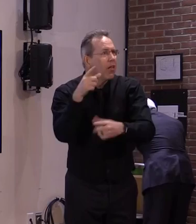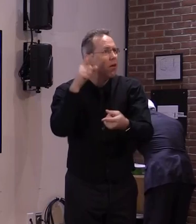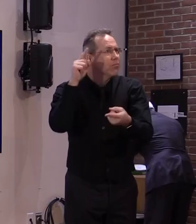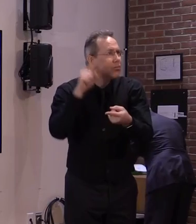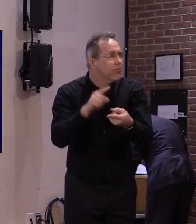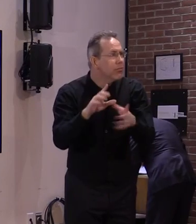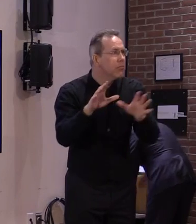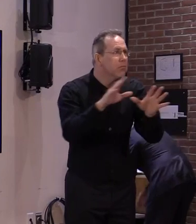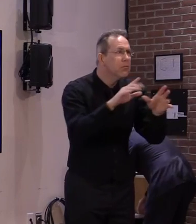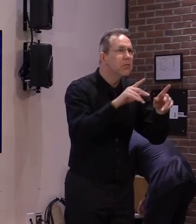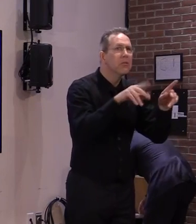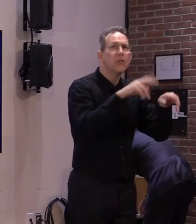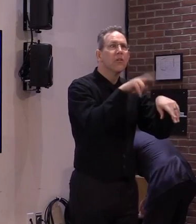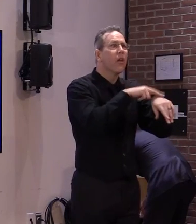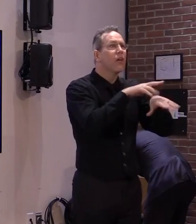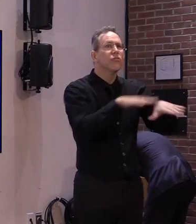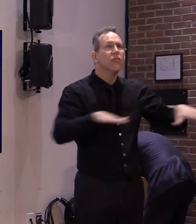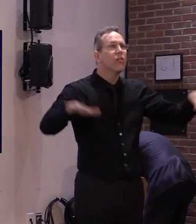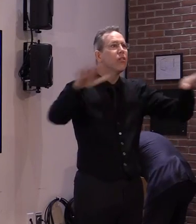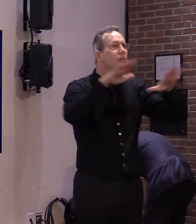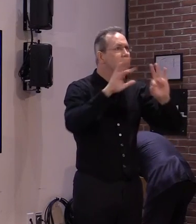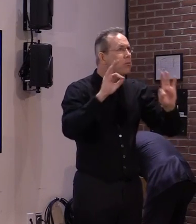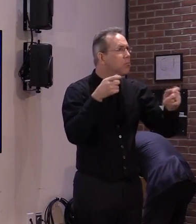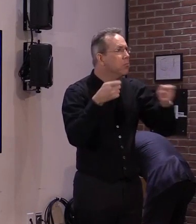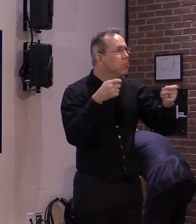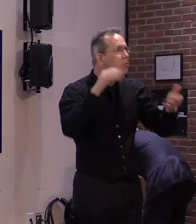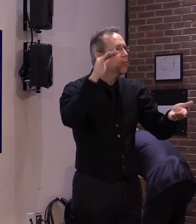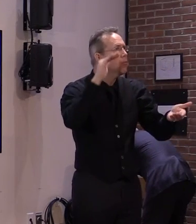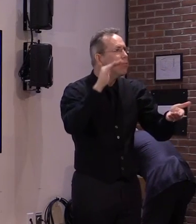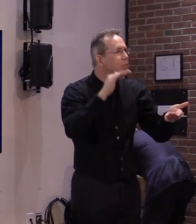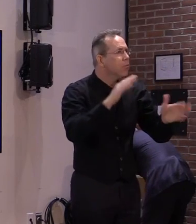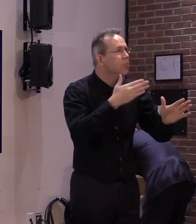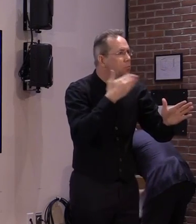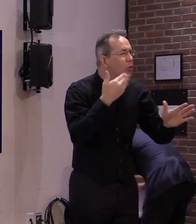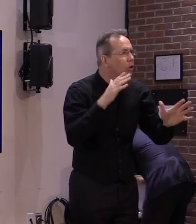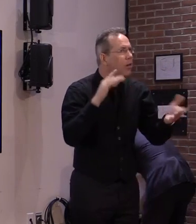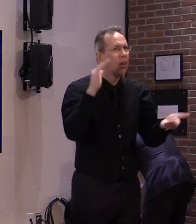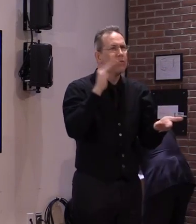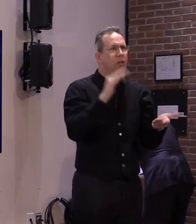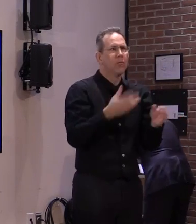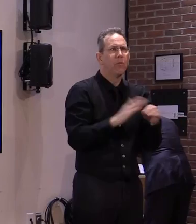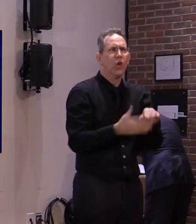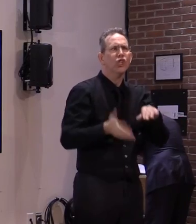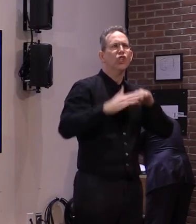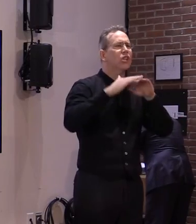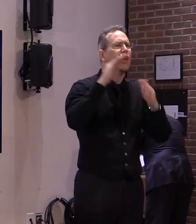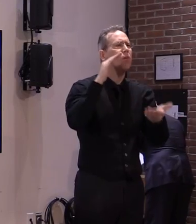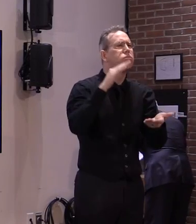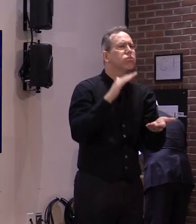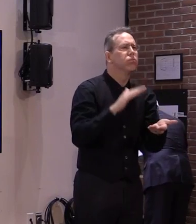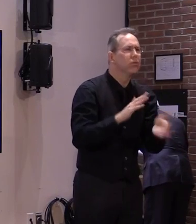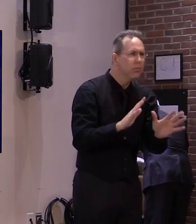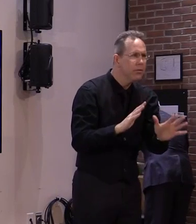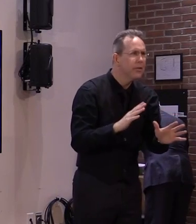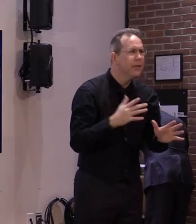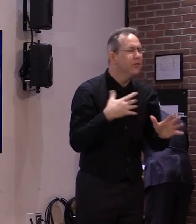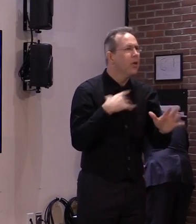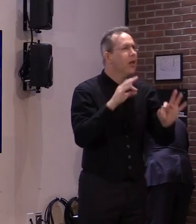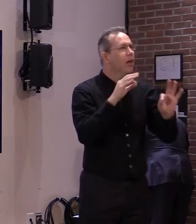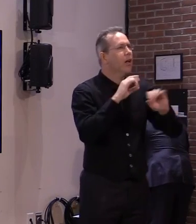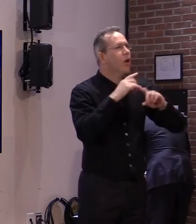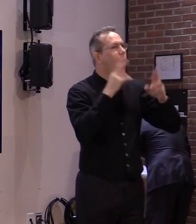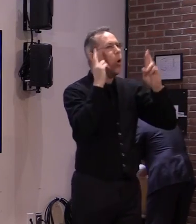also here in Vermont. The light at the end of the tunnel has never appeared brighter, but we must